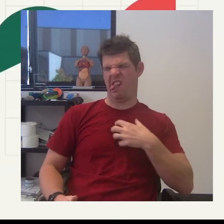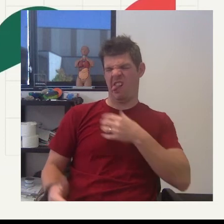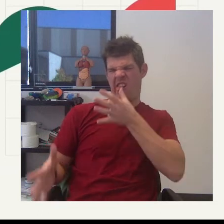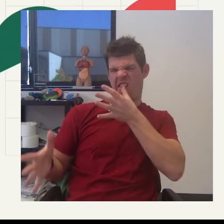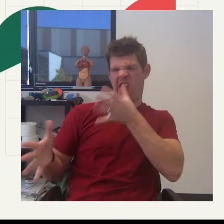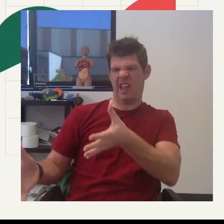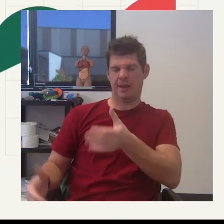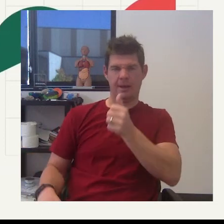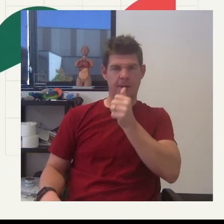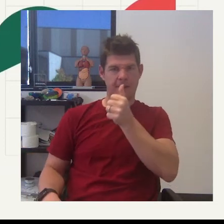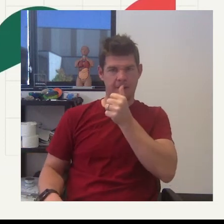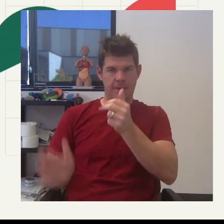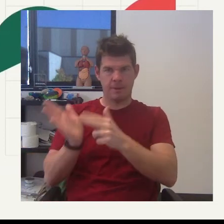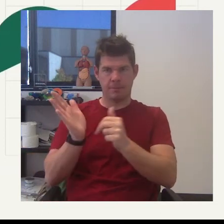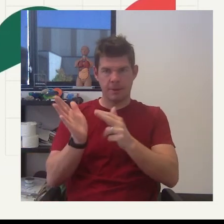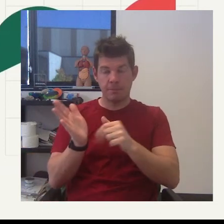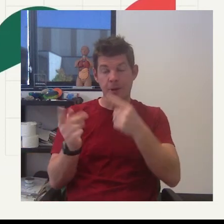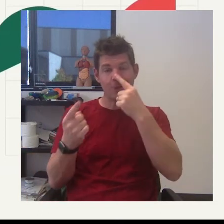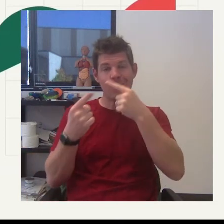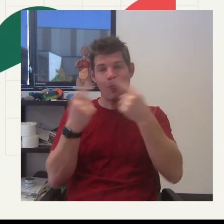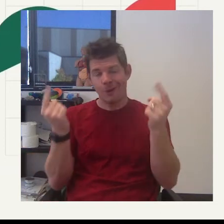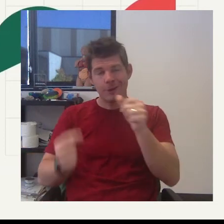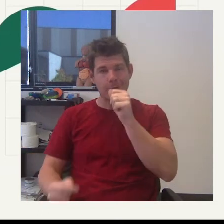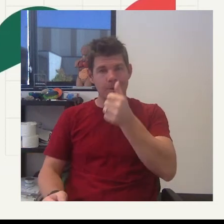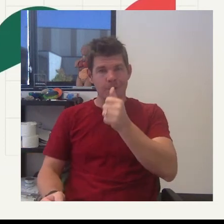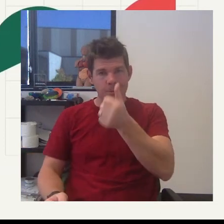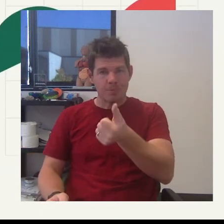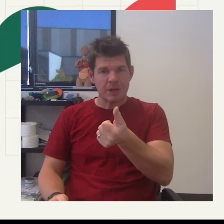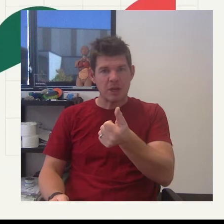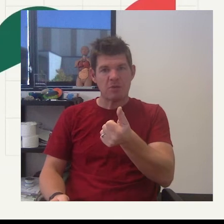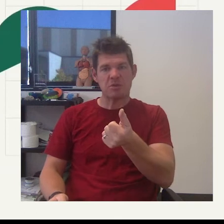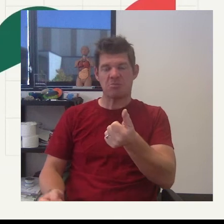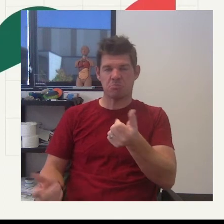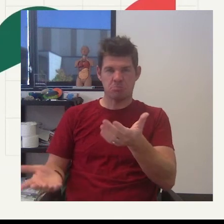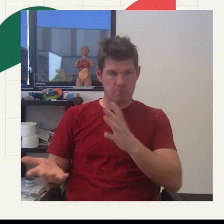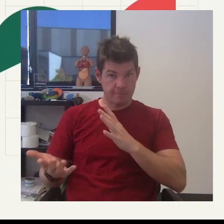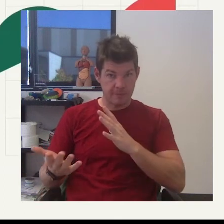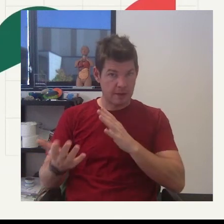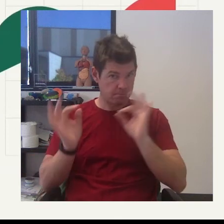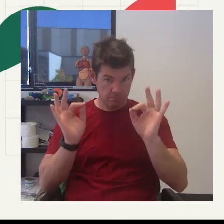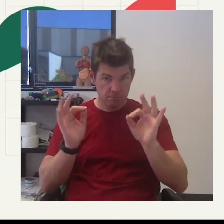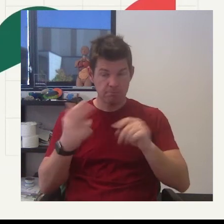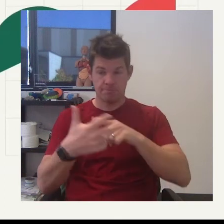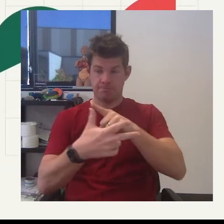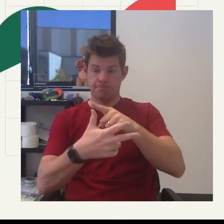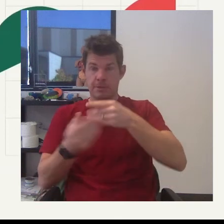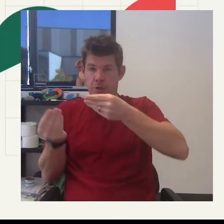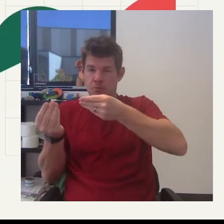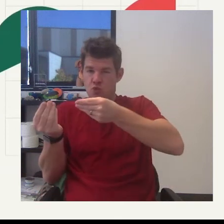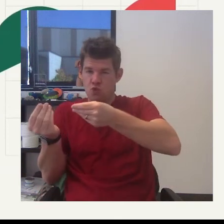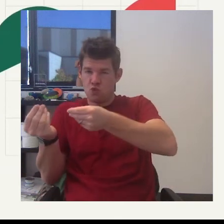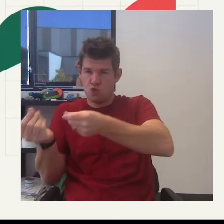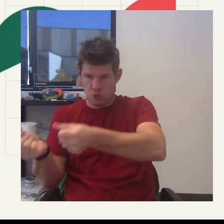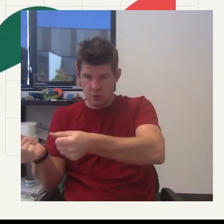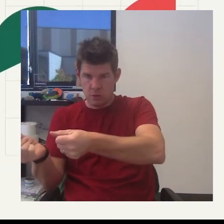or maybe you have a peanut allergy and you just don't eat peanut butter, okay? That's fine too. So for the